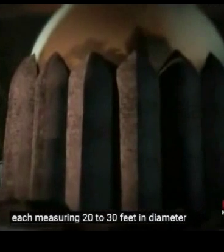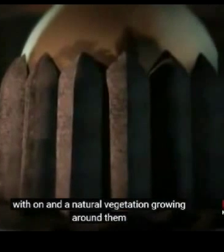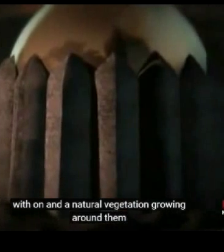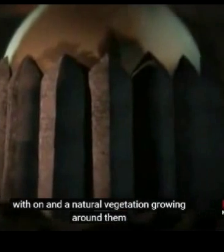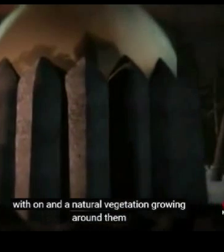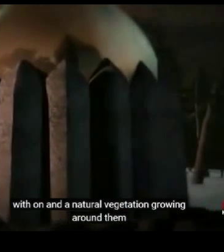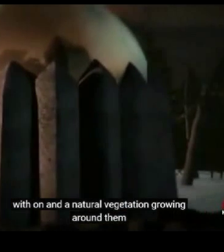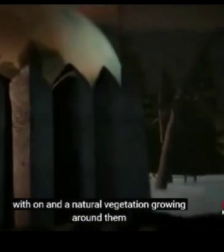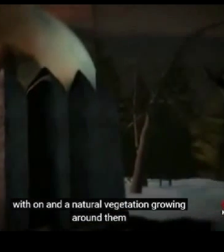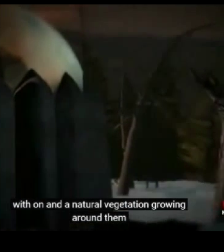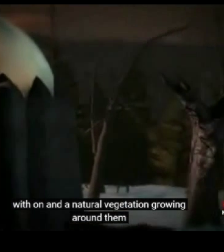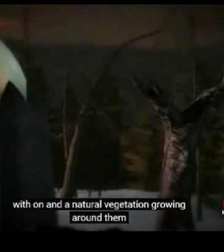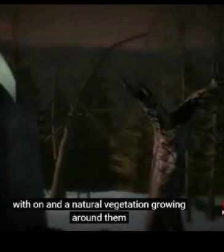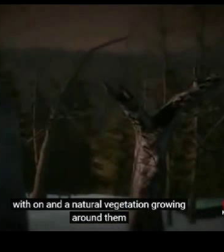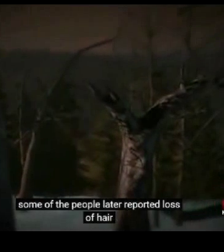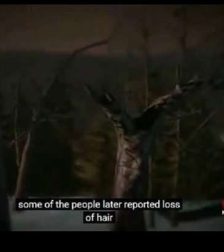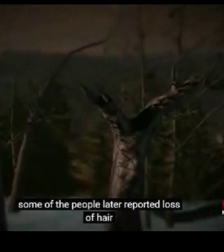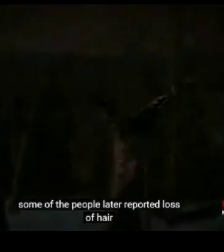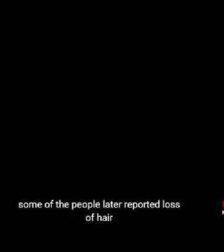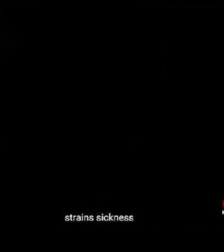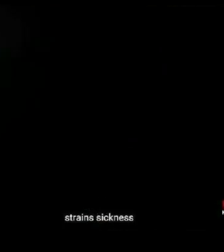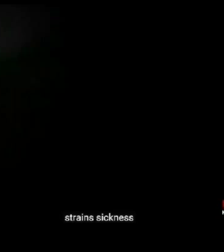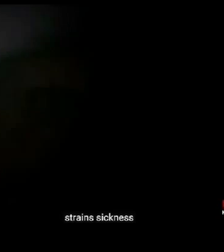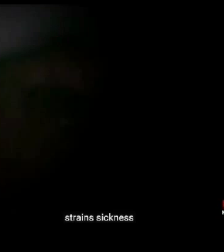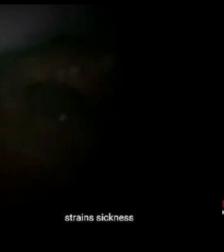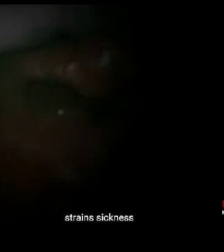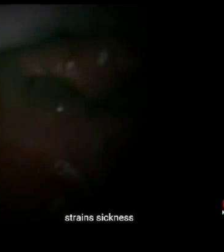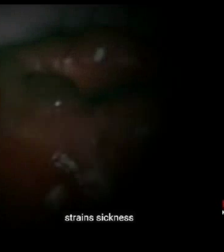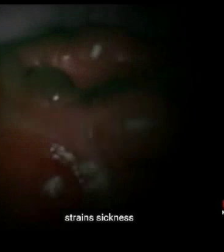suddenly began to complain of strange. Why?